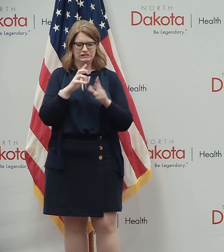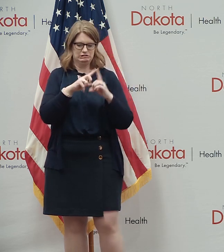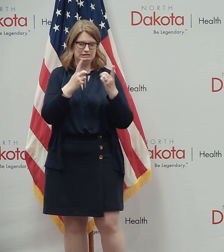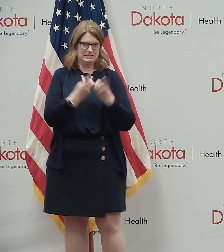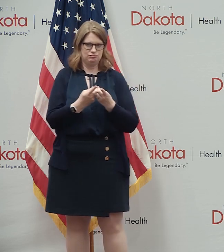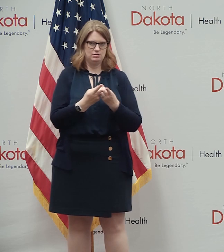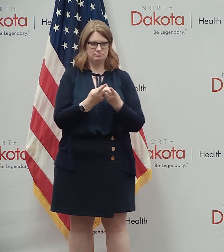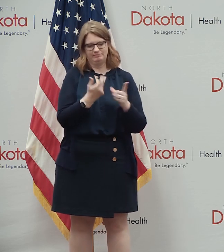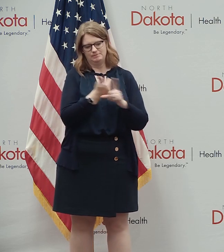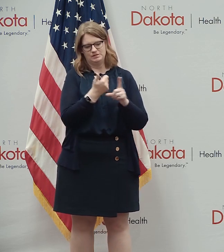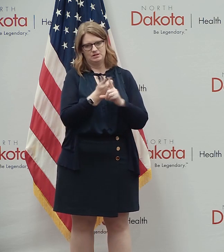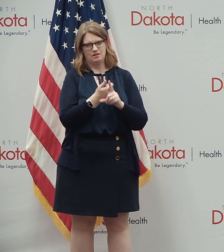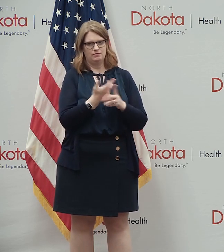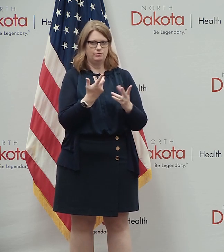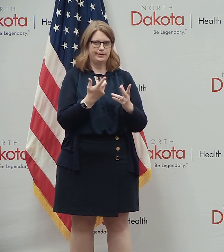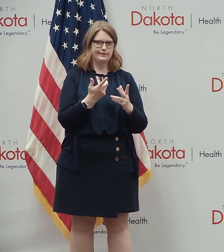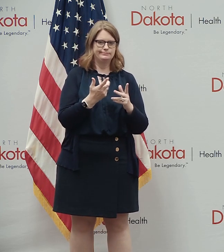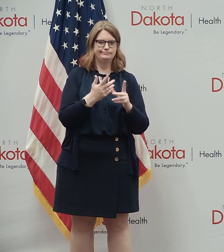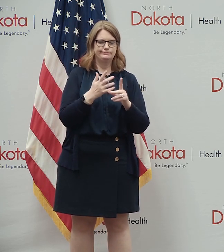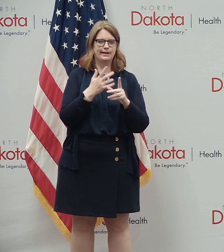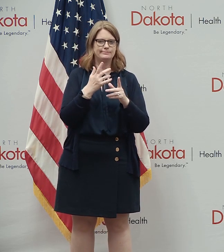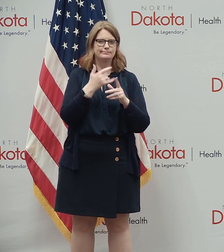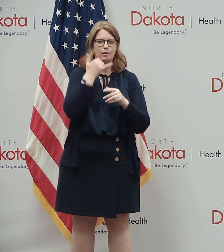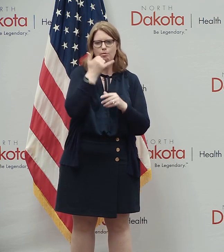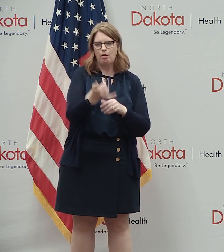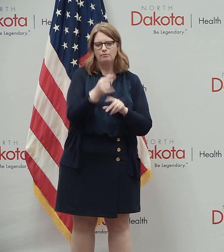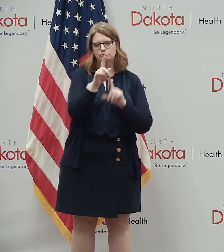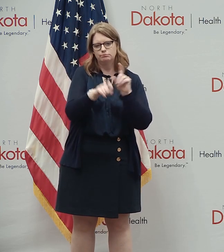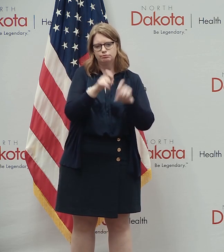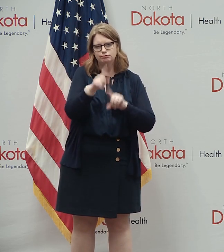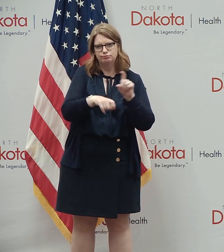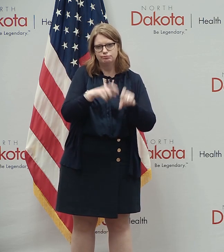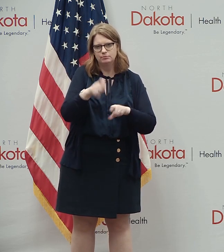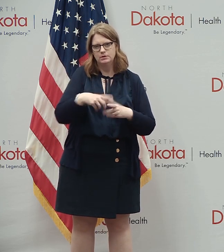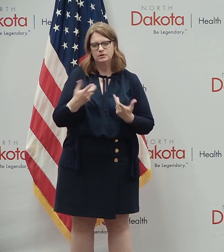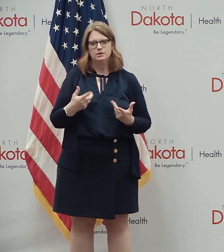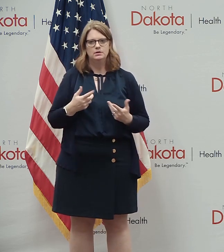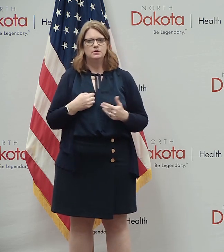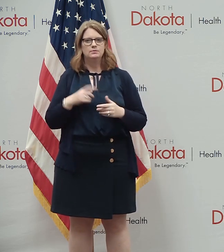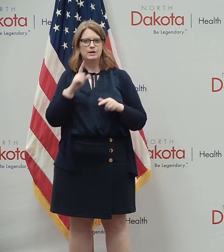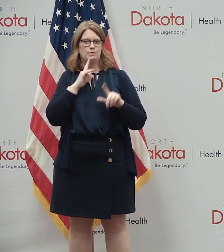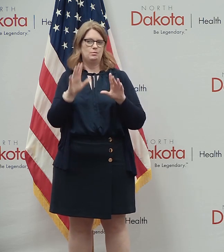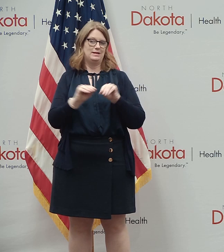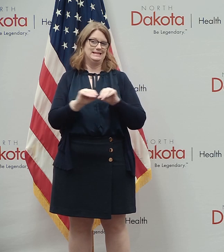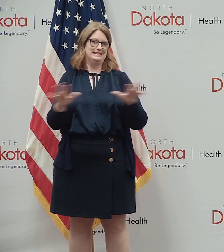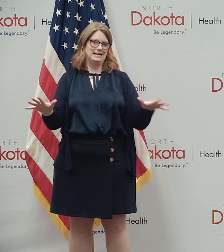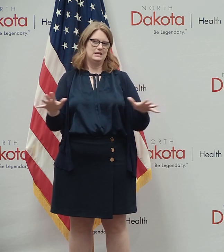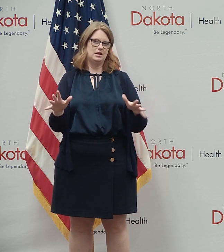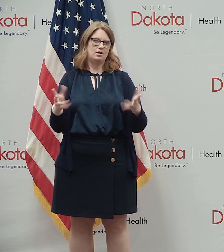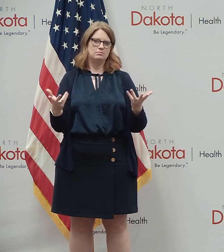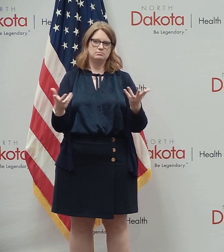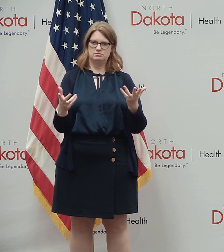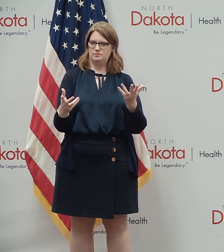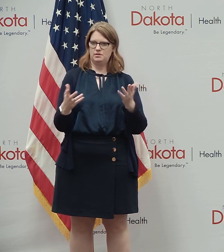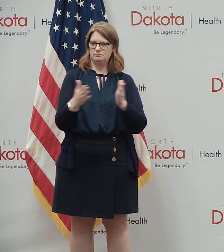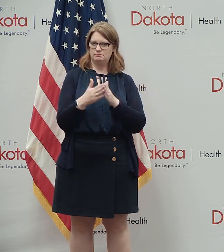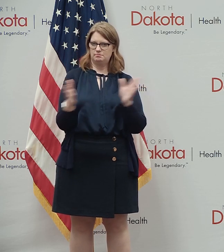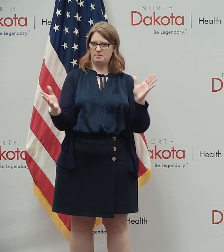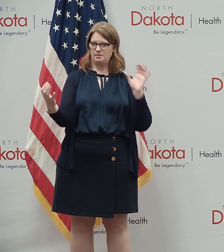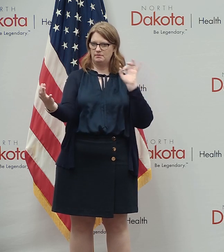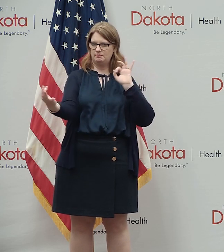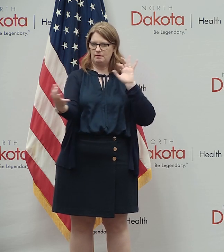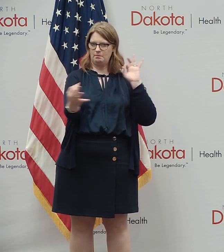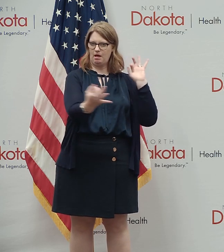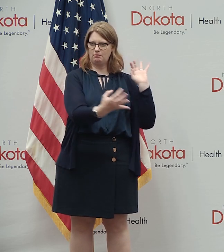are circulating a questionnaire that will have a uniform. We wanted to send that out for public comment, though, because you are